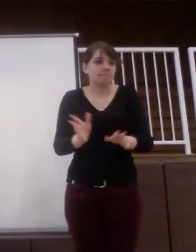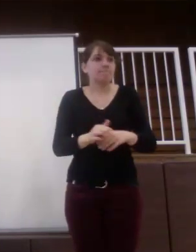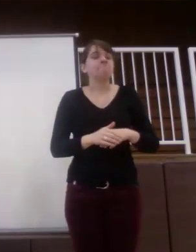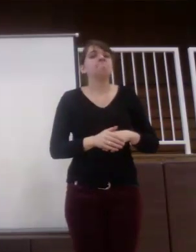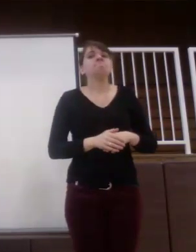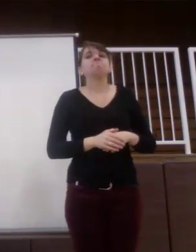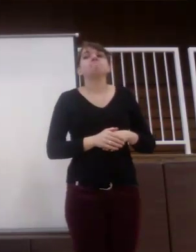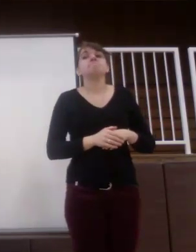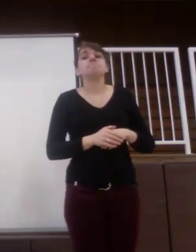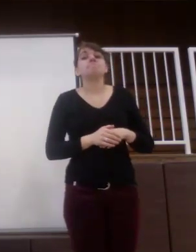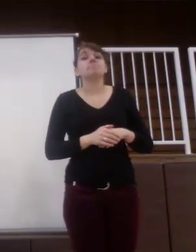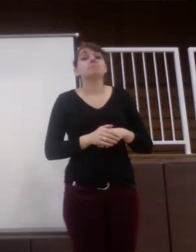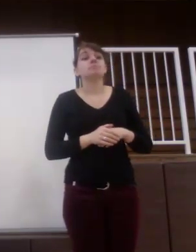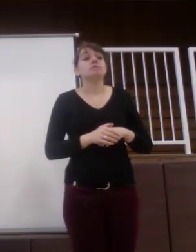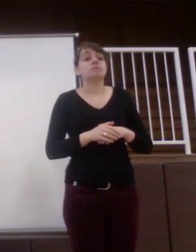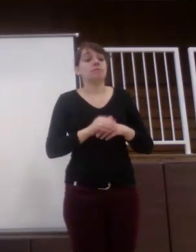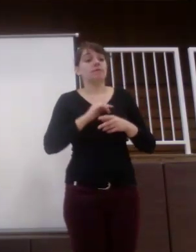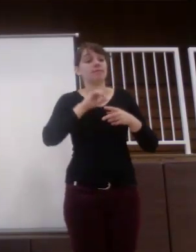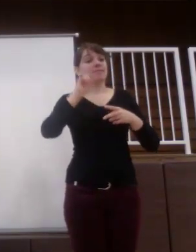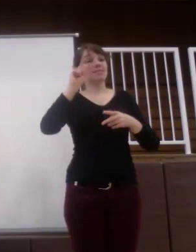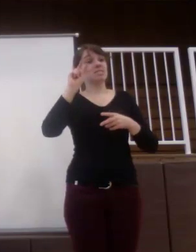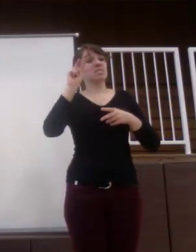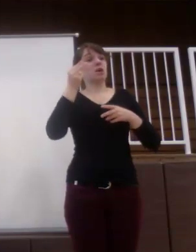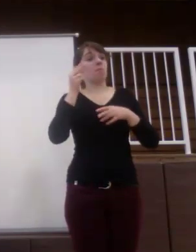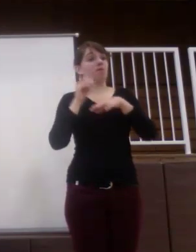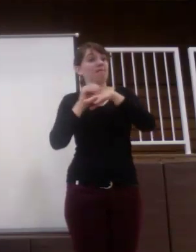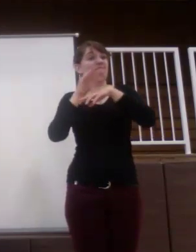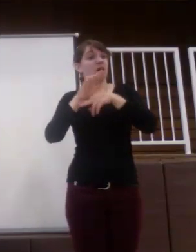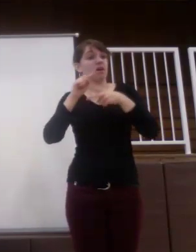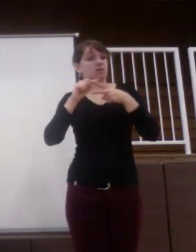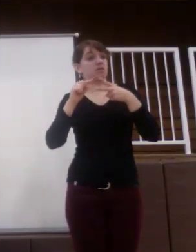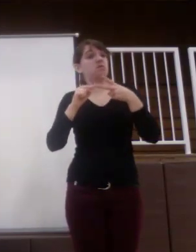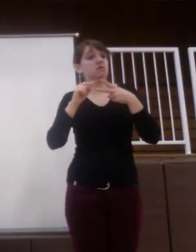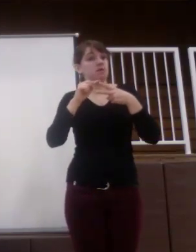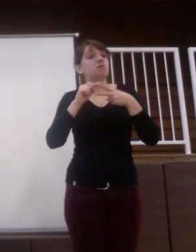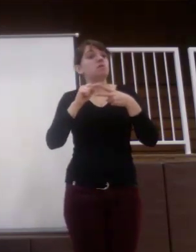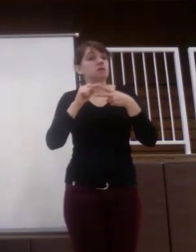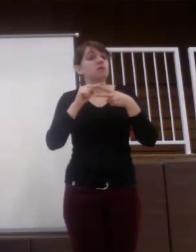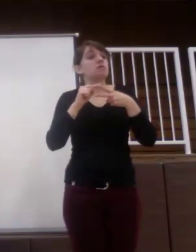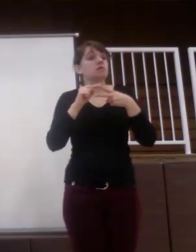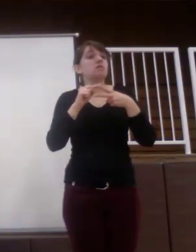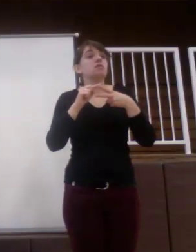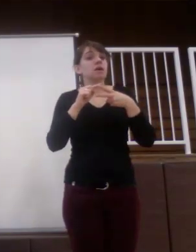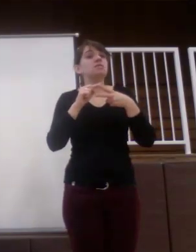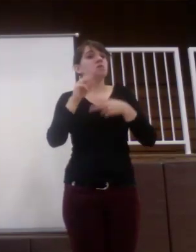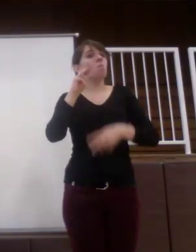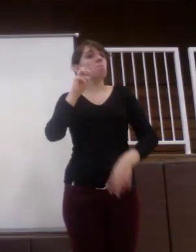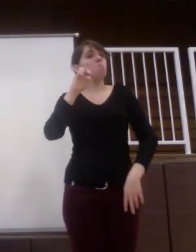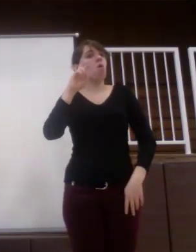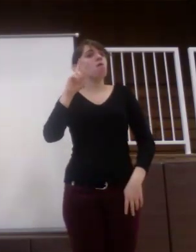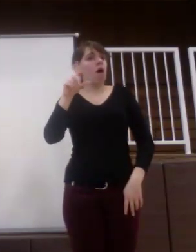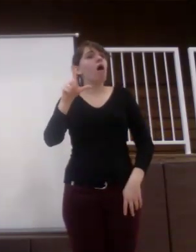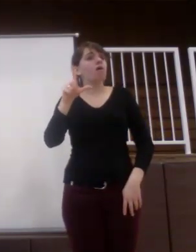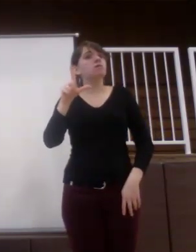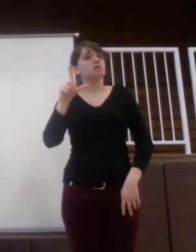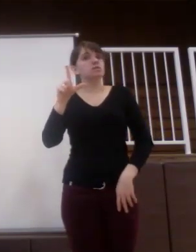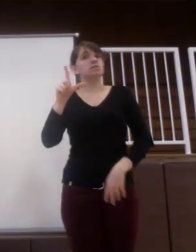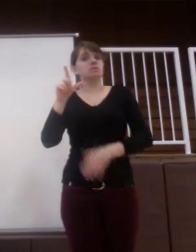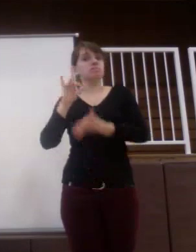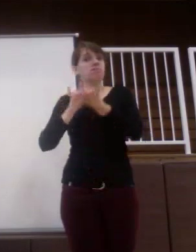But based on the principle of double effect, it is perfectly moral to administer